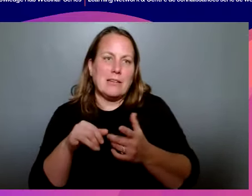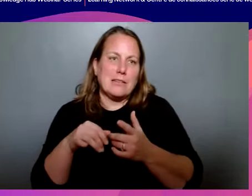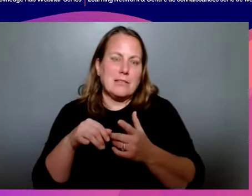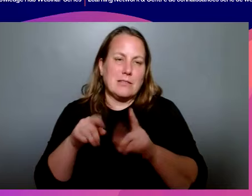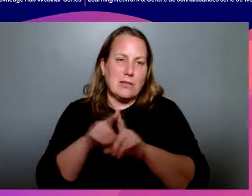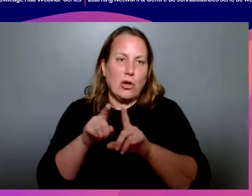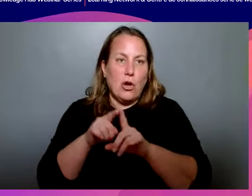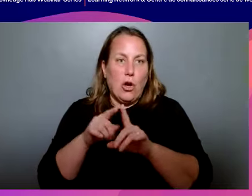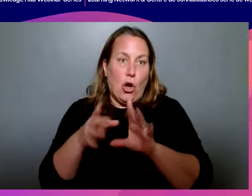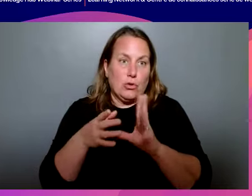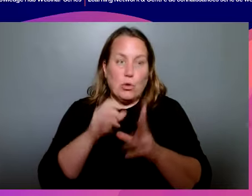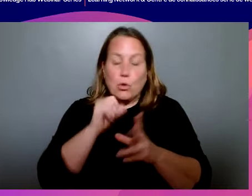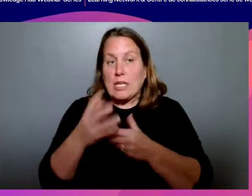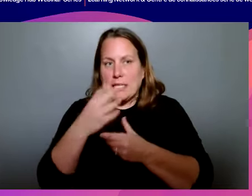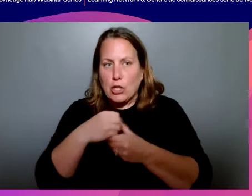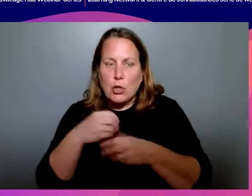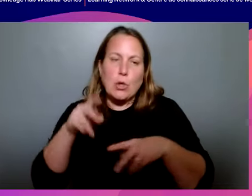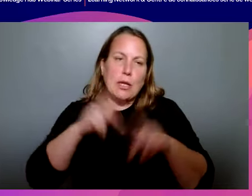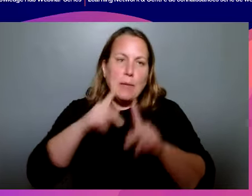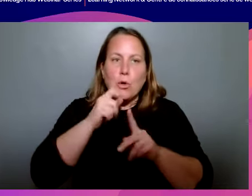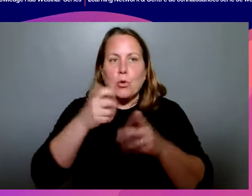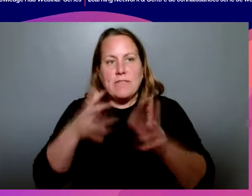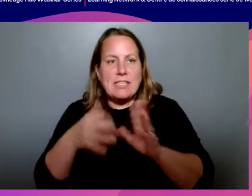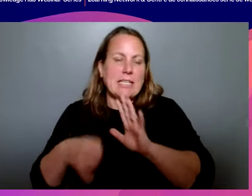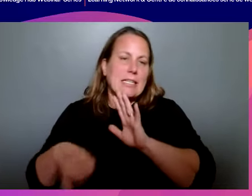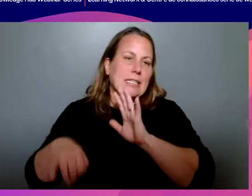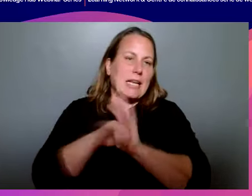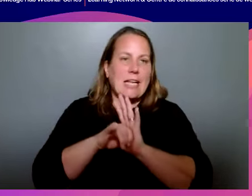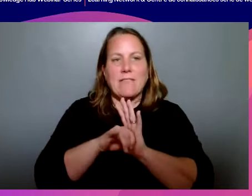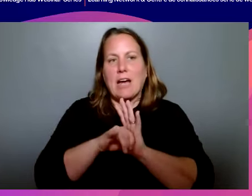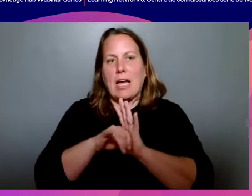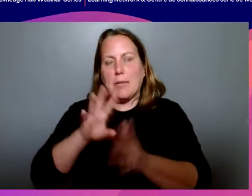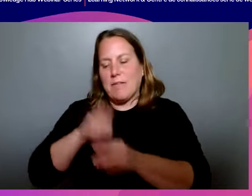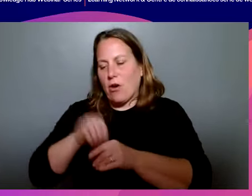the 2SLGBTQIA plus community.